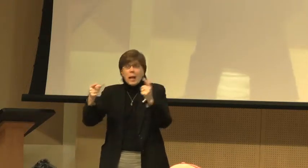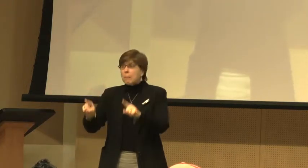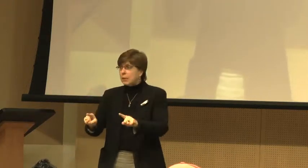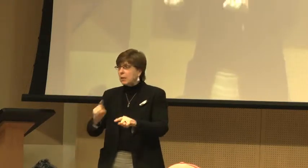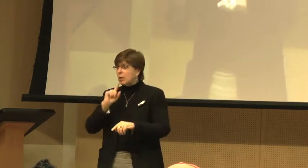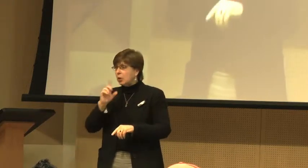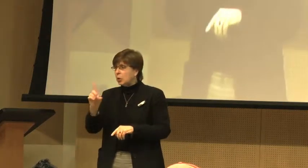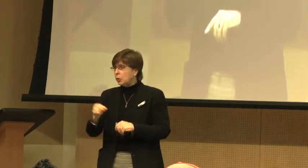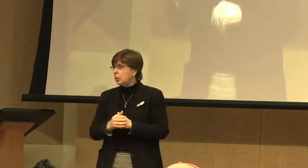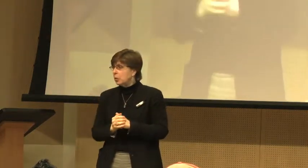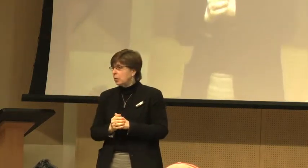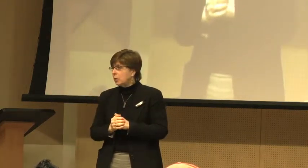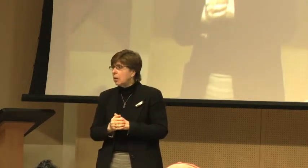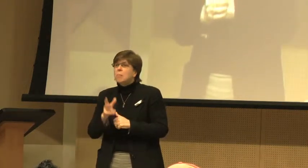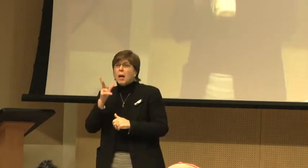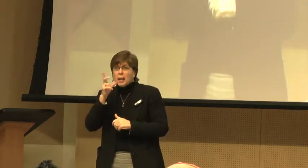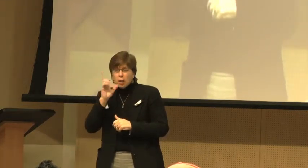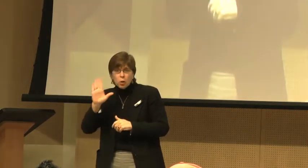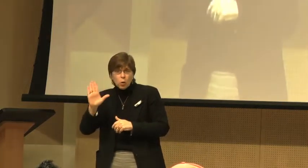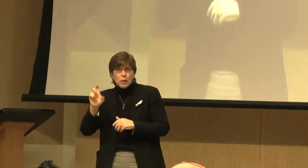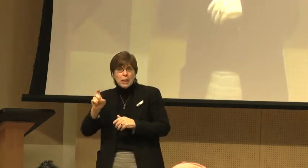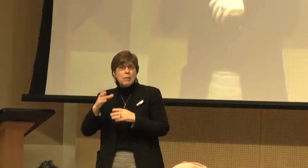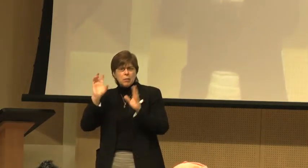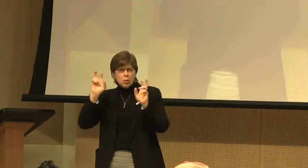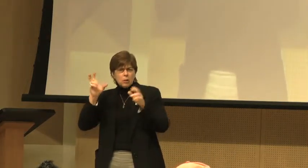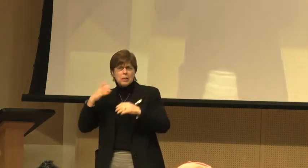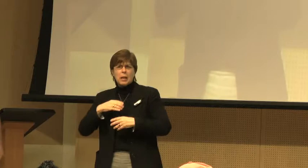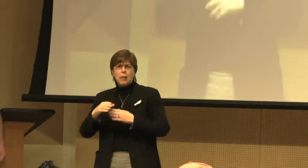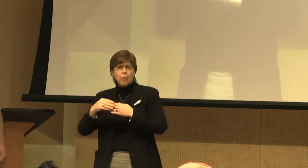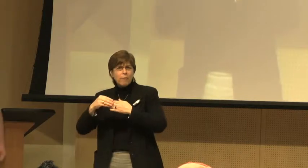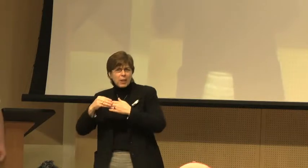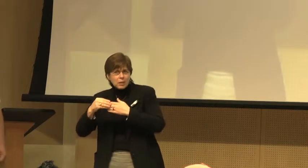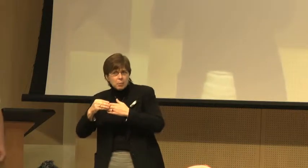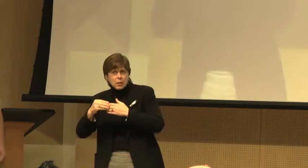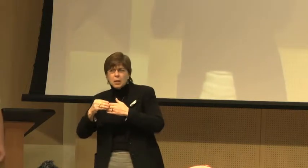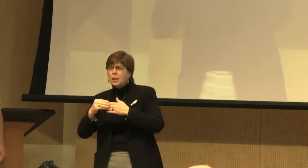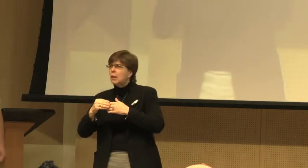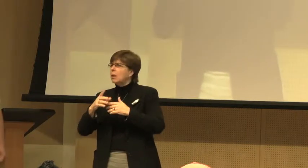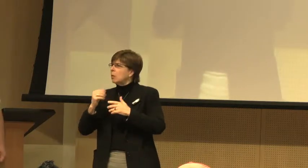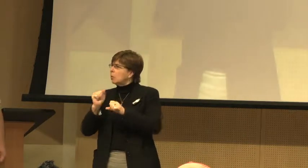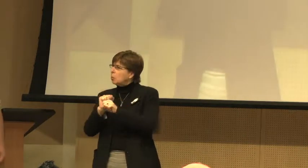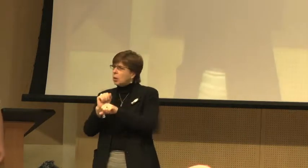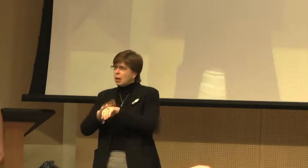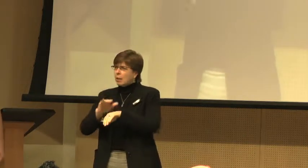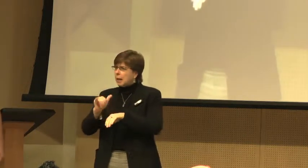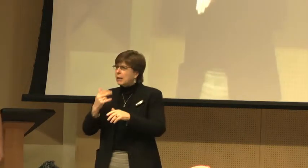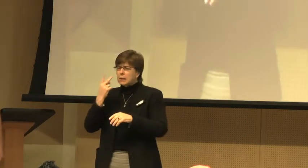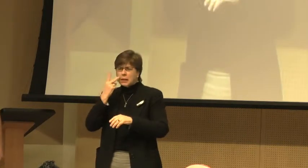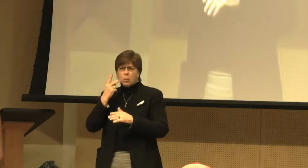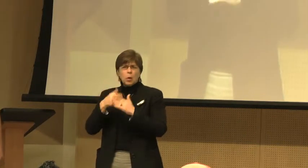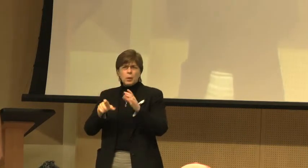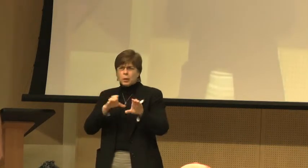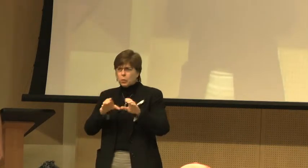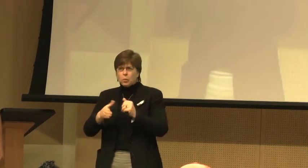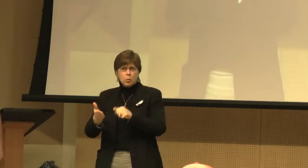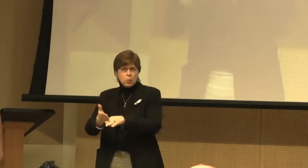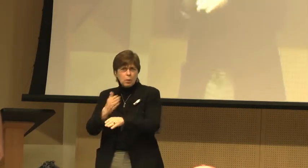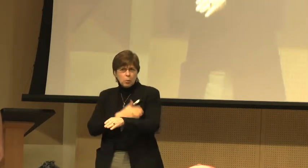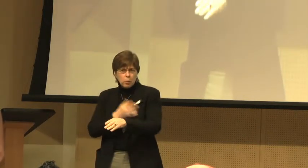it happen. I hear your desire for flexibility. We'll work on that, see what we can do to improve